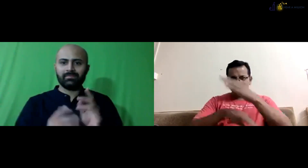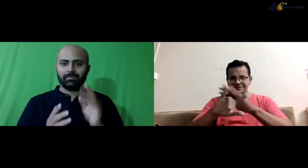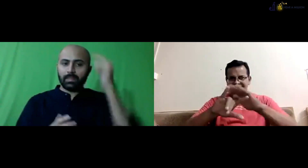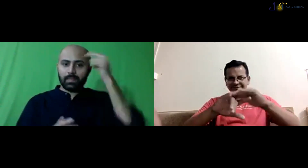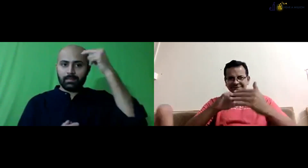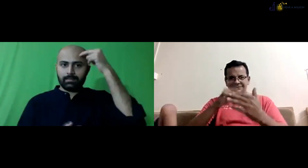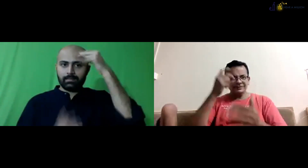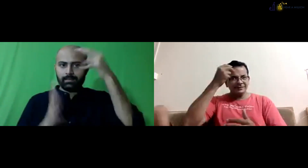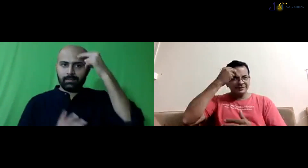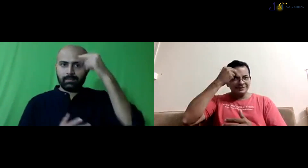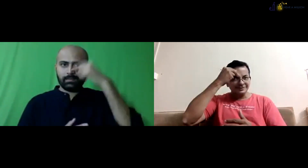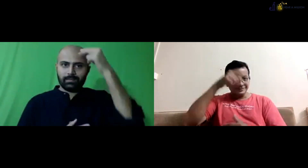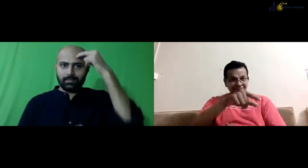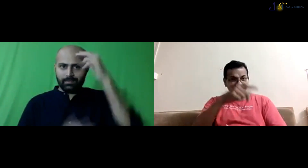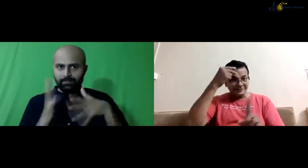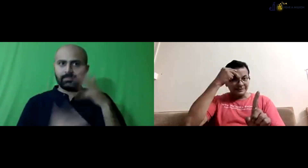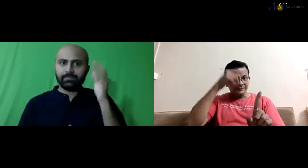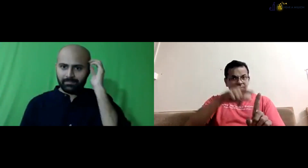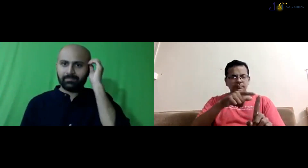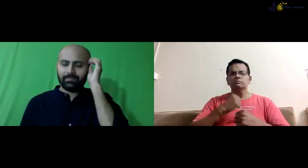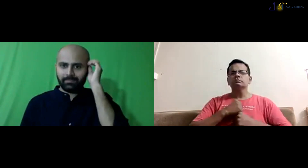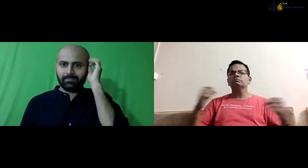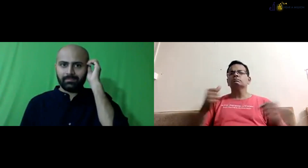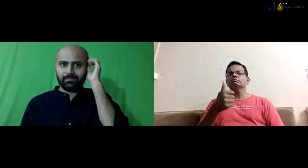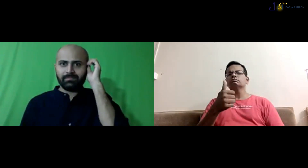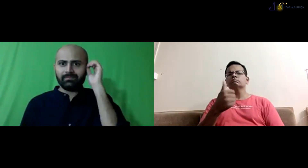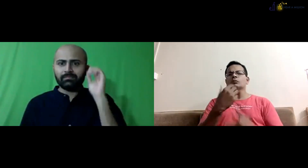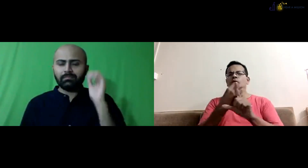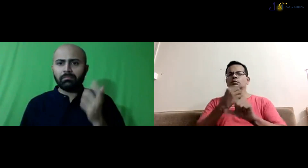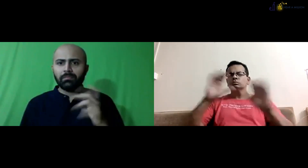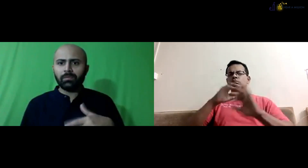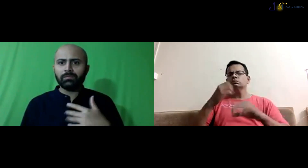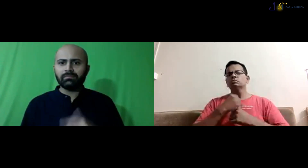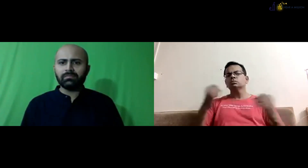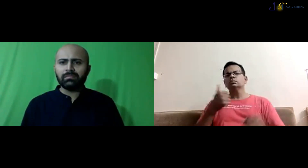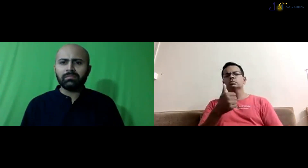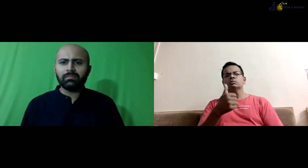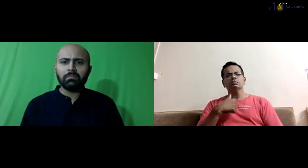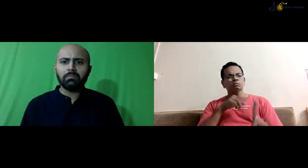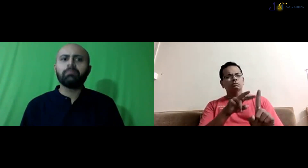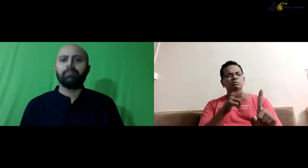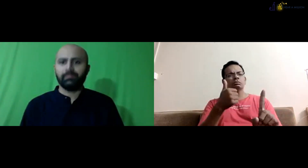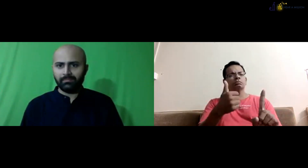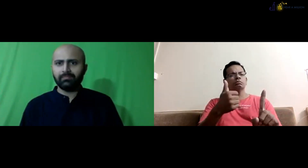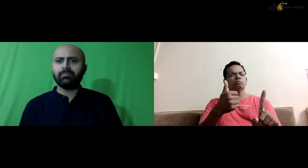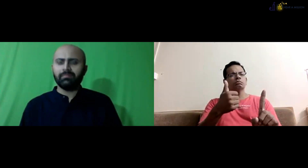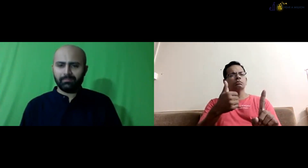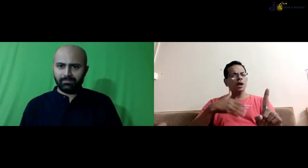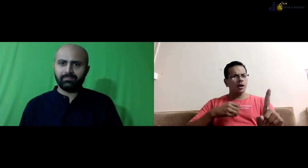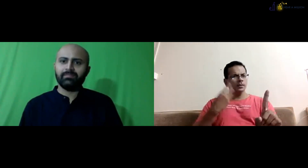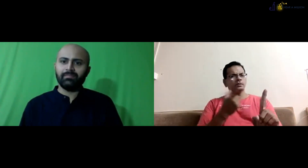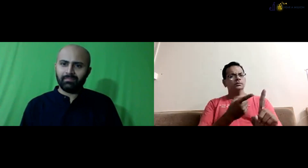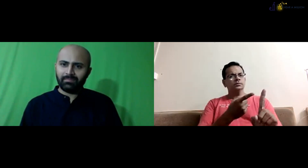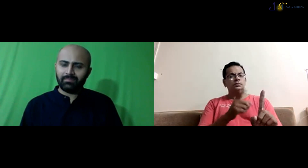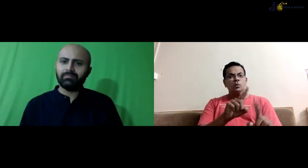make the awareness also. So we have the Ashwani, this is a sign for her, right? She's so brave. She is making the